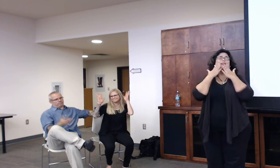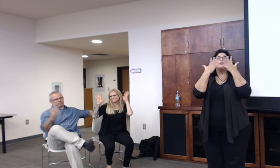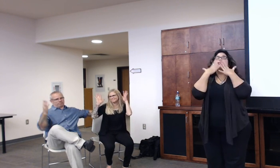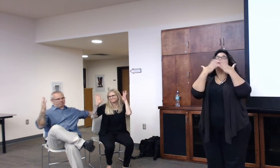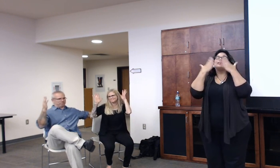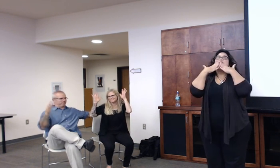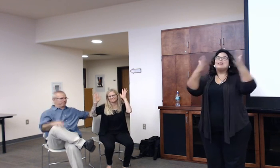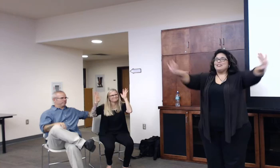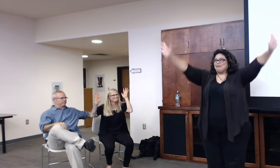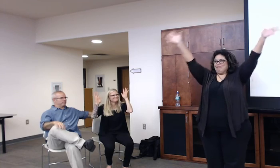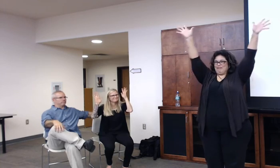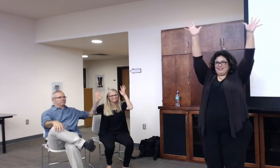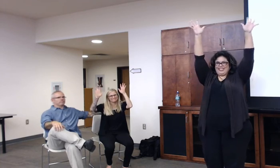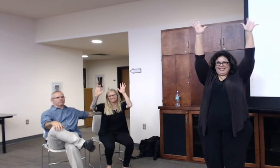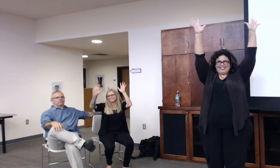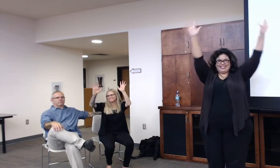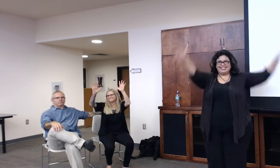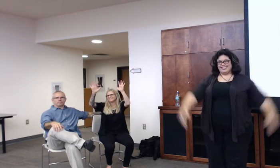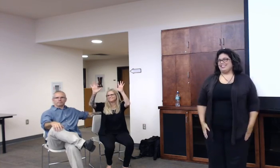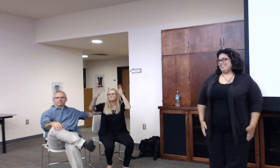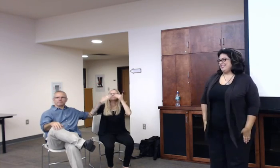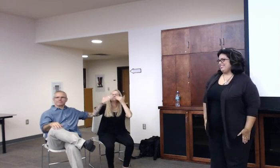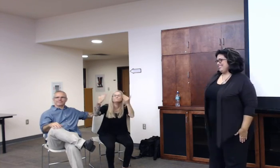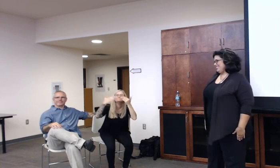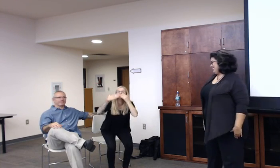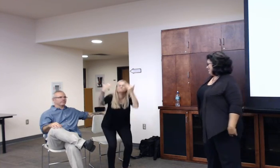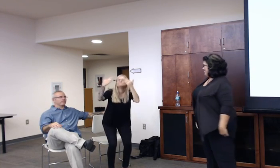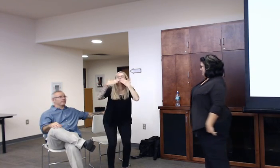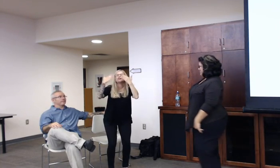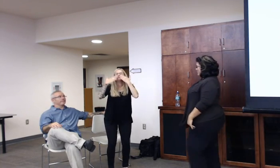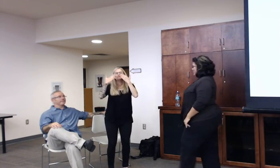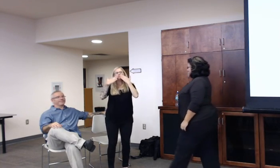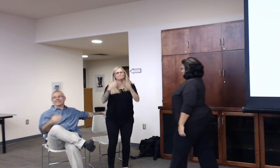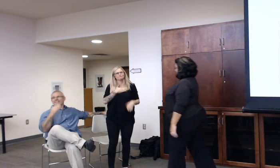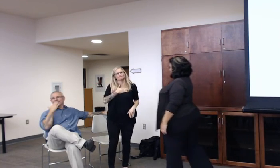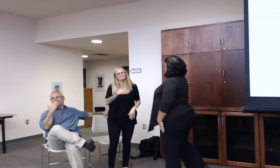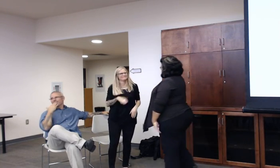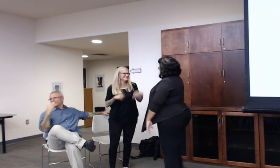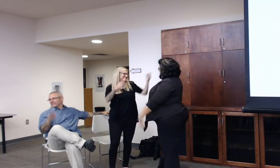today. Thank you, thank you, thank you. Thank you very much. I really appreciate it.